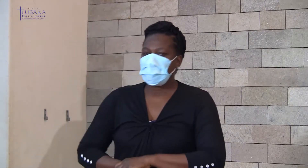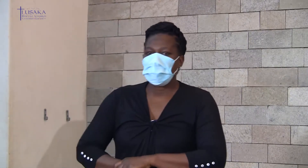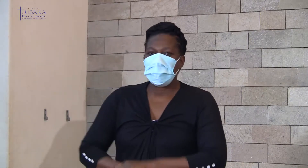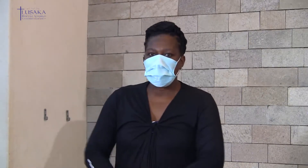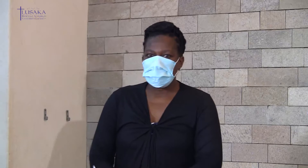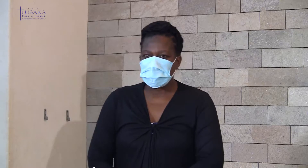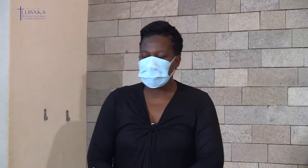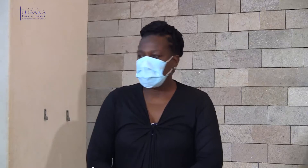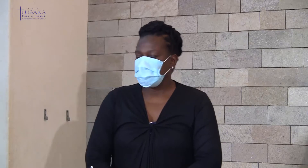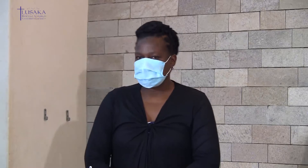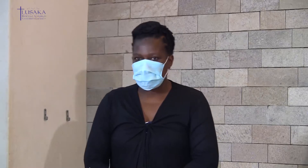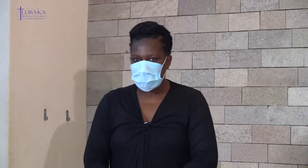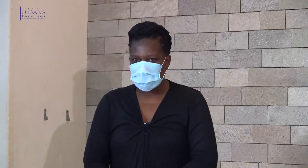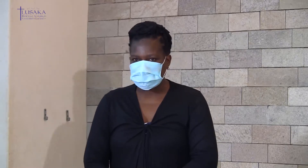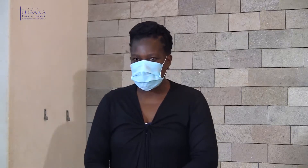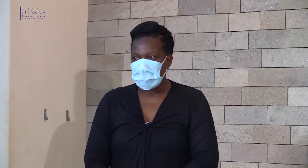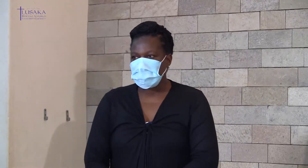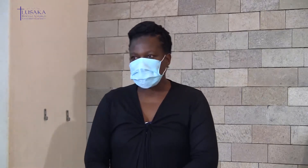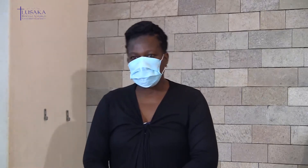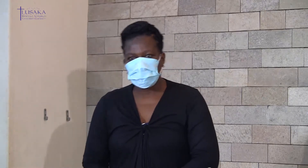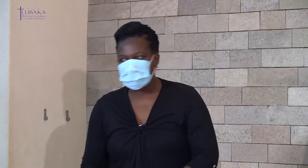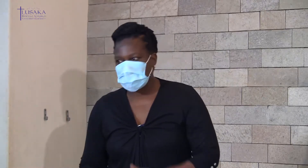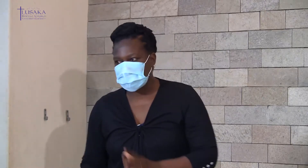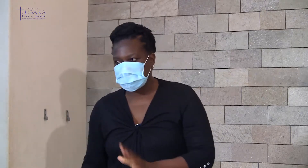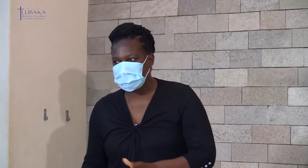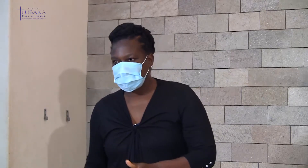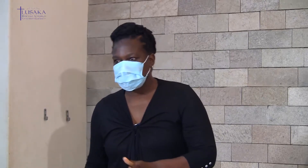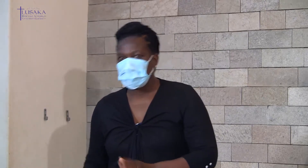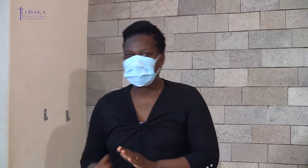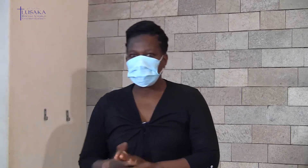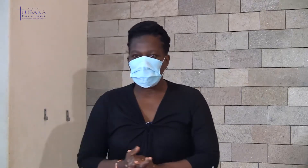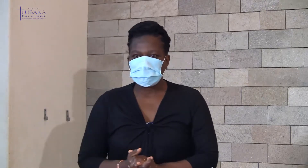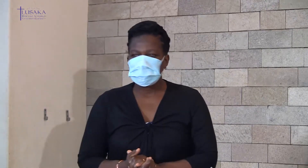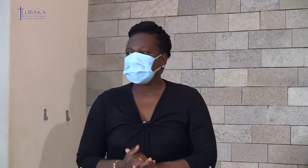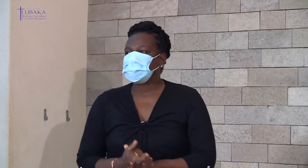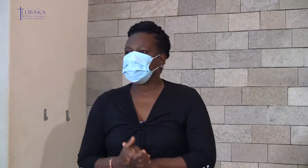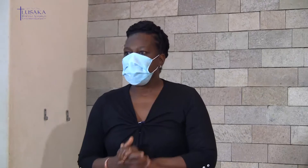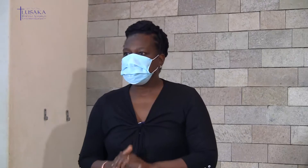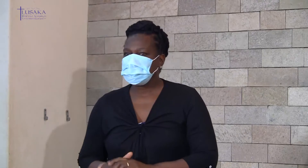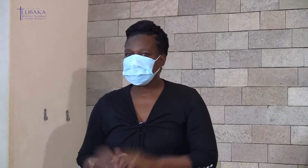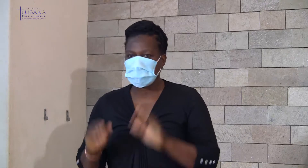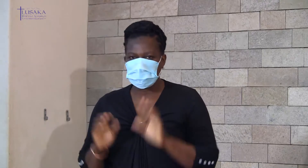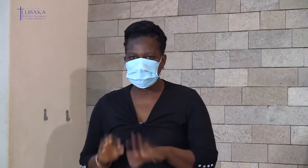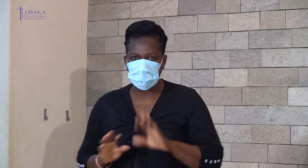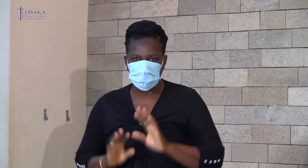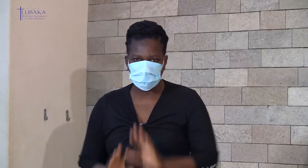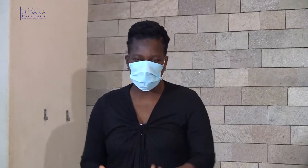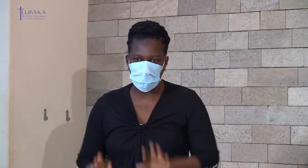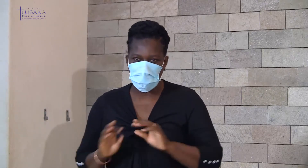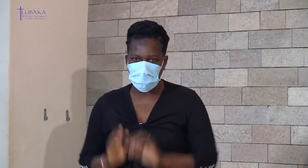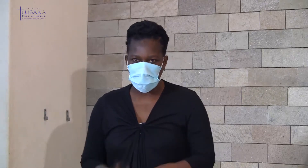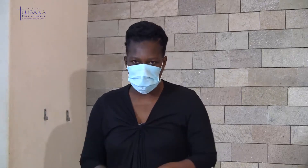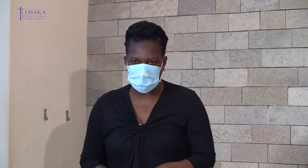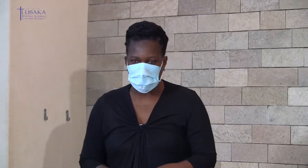so Mary was surprised, but she quickly accepted because she worshipped this